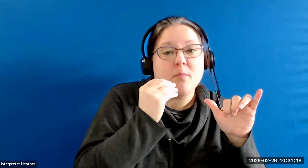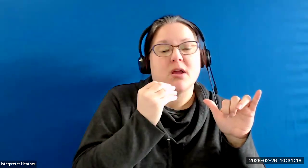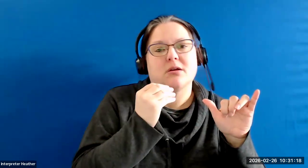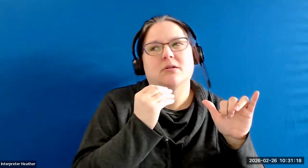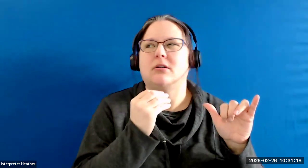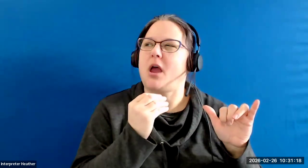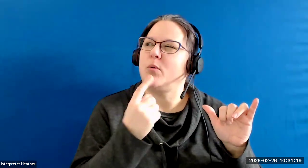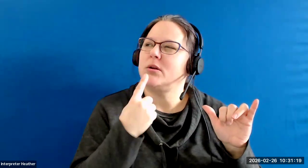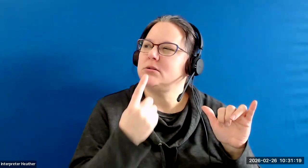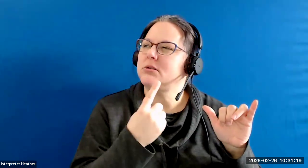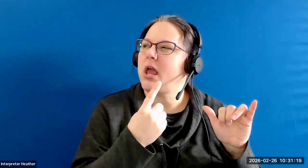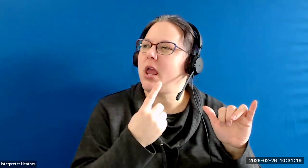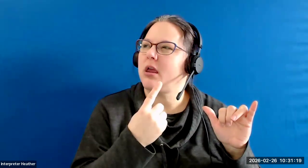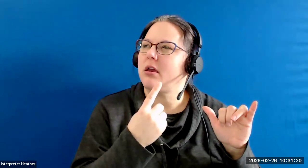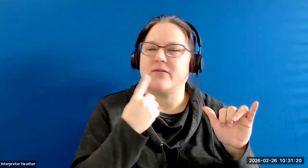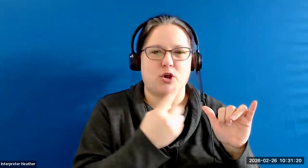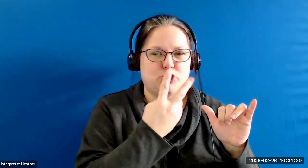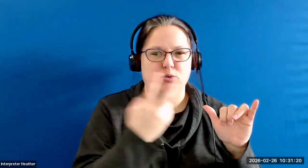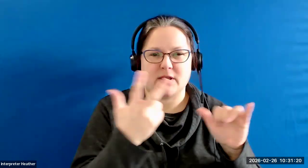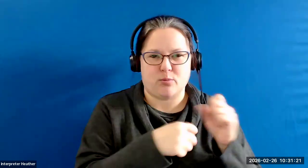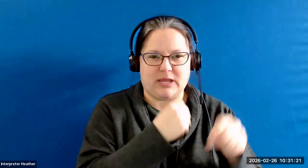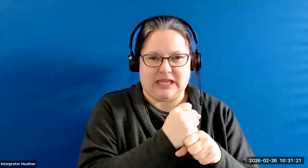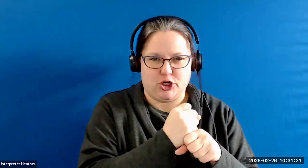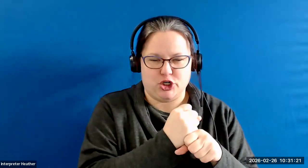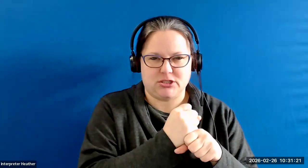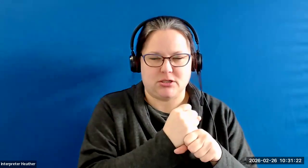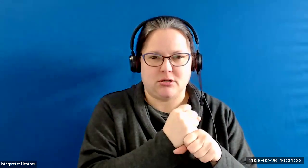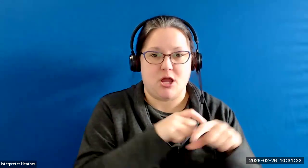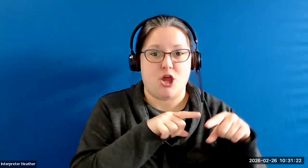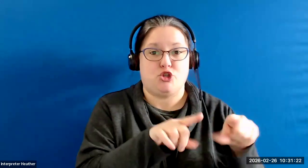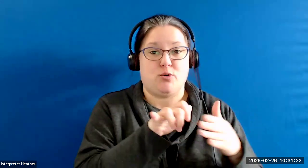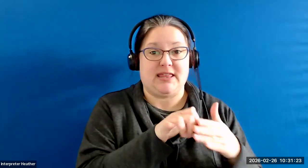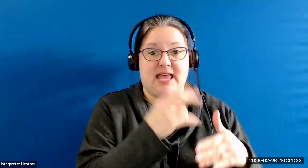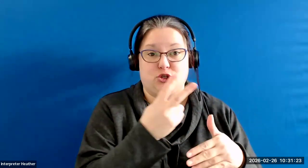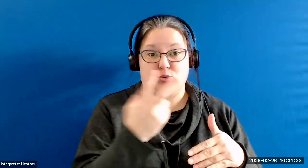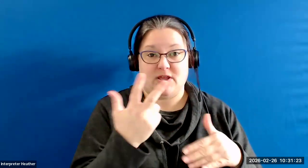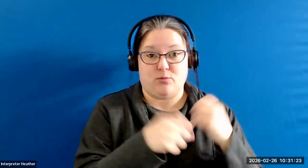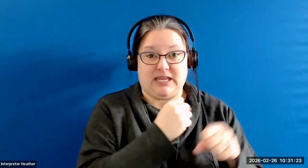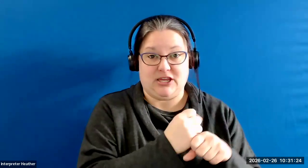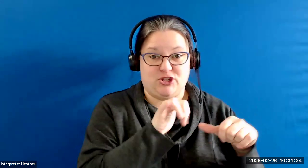I want to say 2, if not 3 years. And during that time,